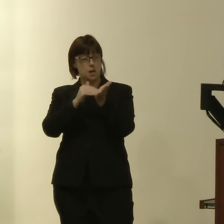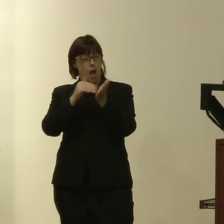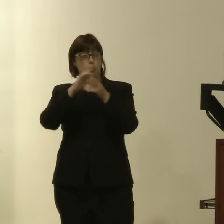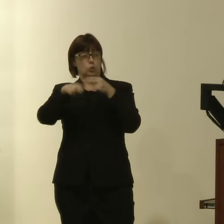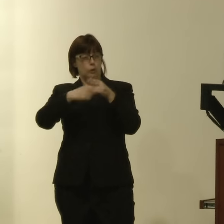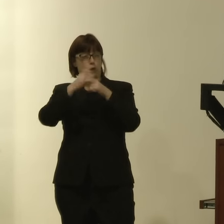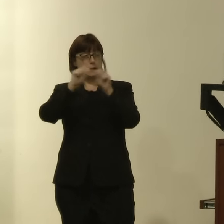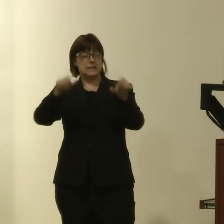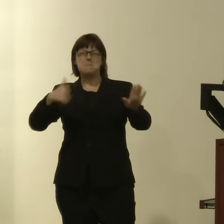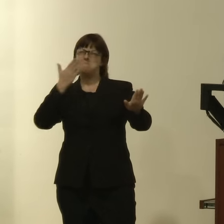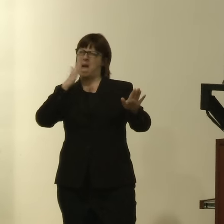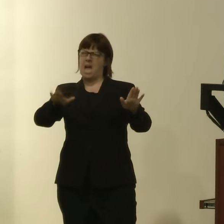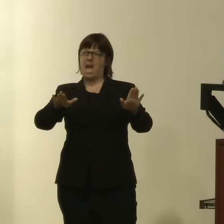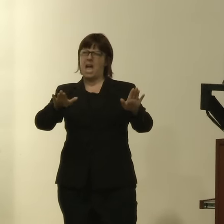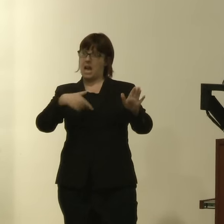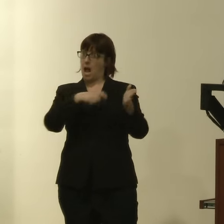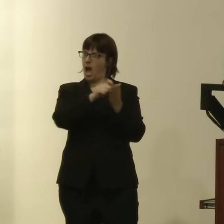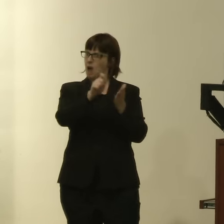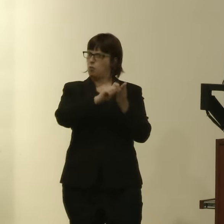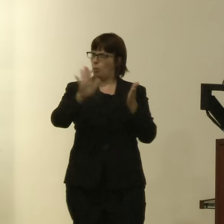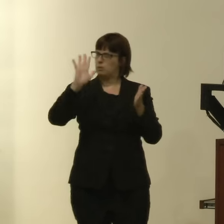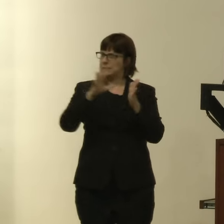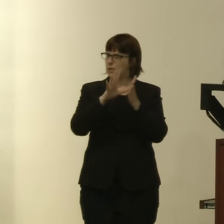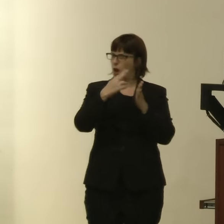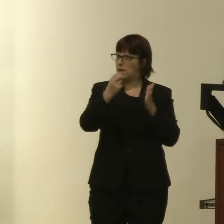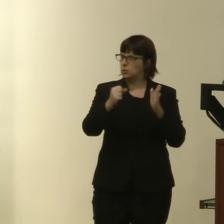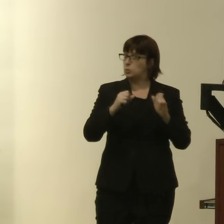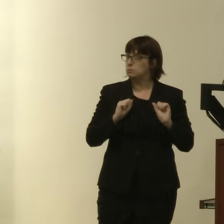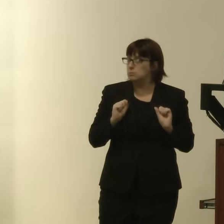Now let me ask you, and I'm embarrassed to have to say this,